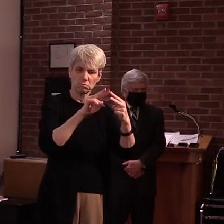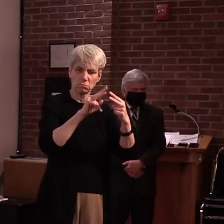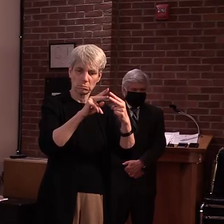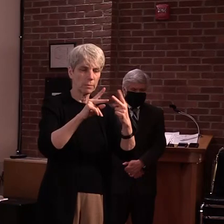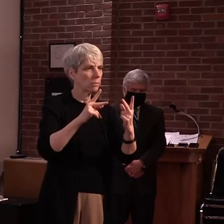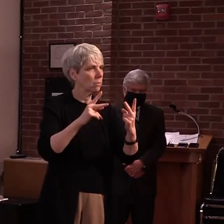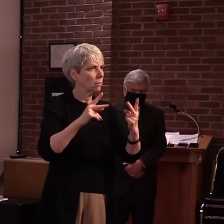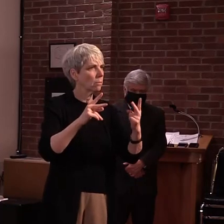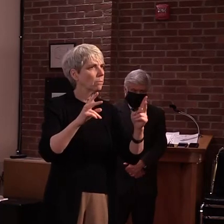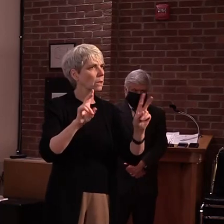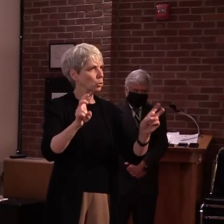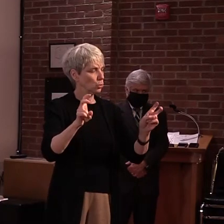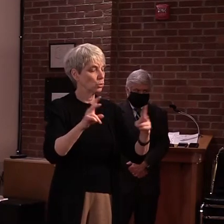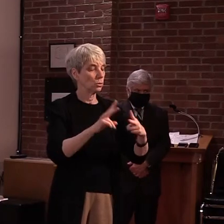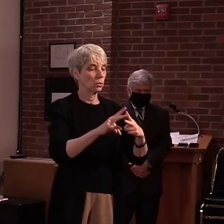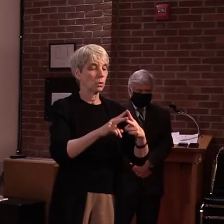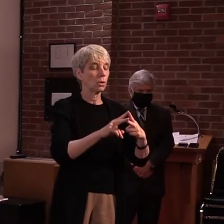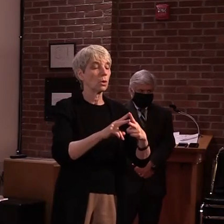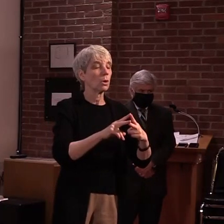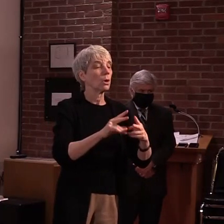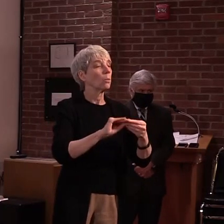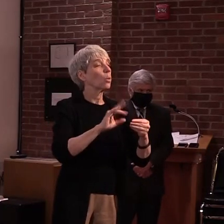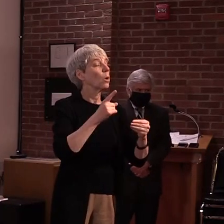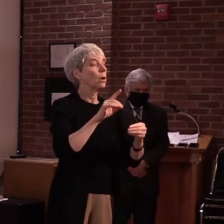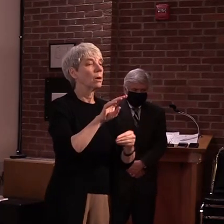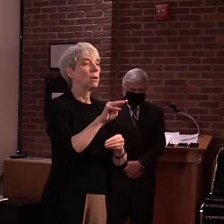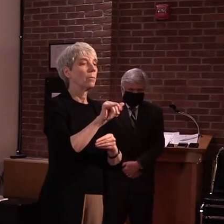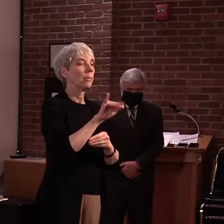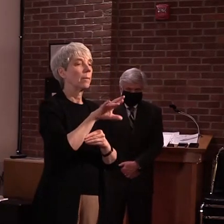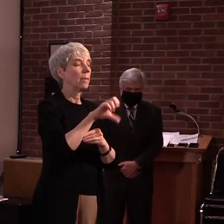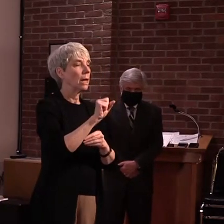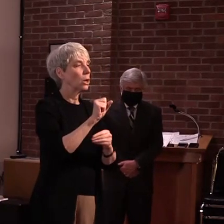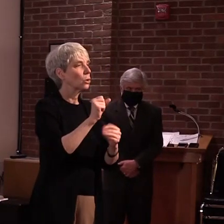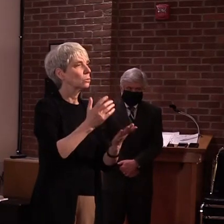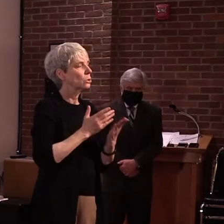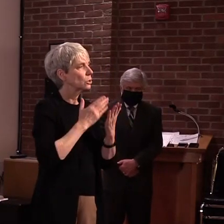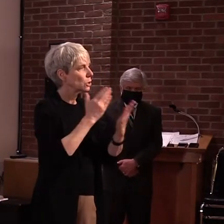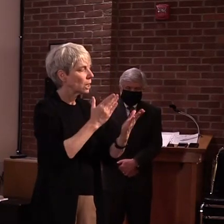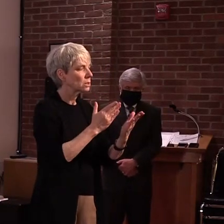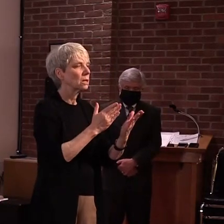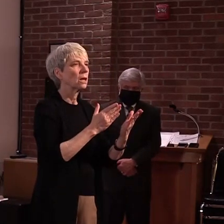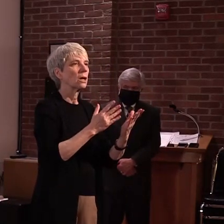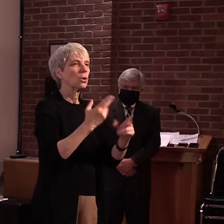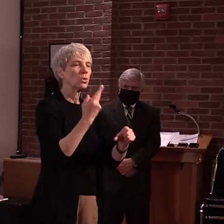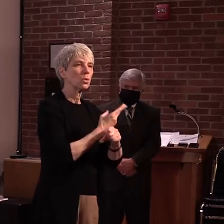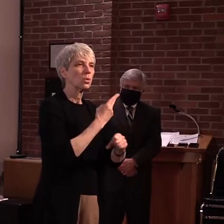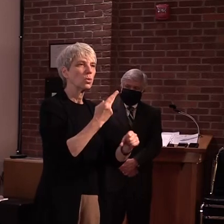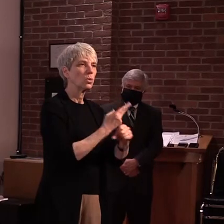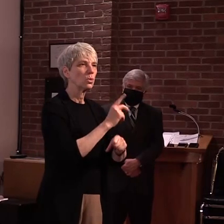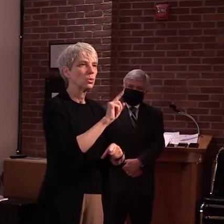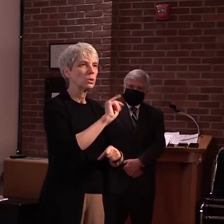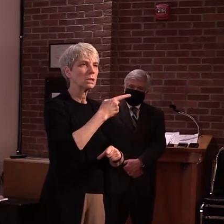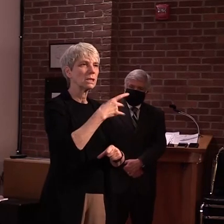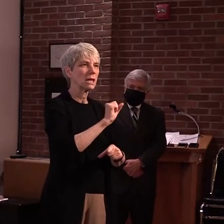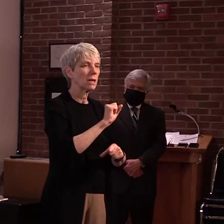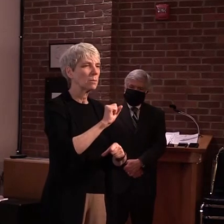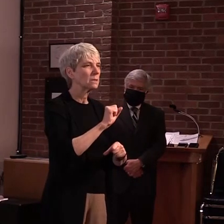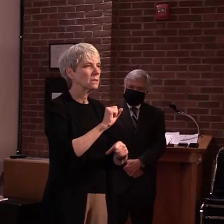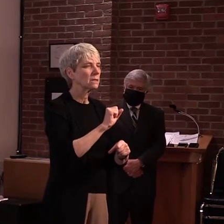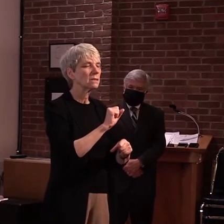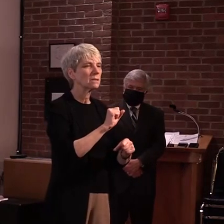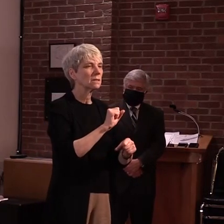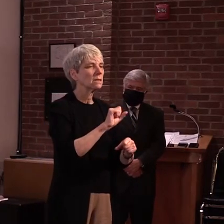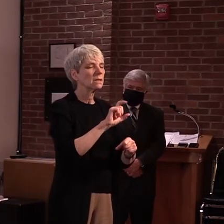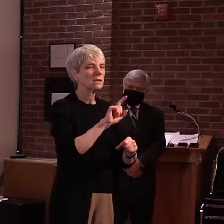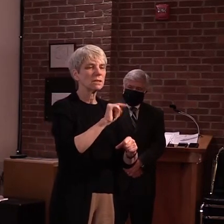issues, and one of them is extending the TIF deadline, so that because they've kind of lost a year here, and another one, which would be more